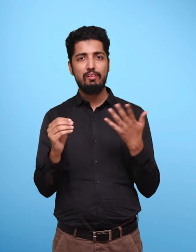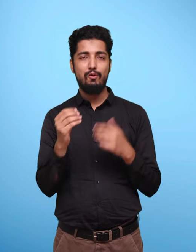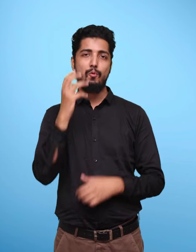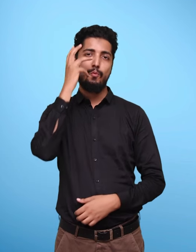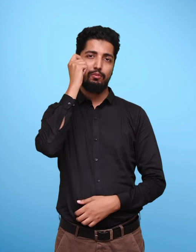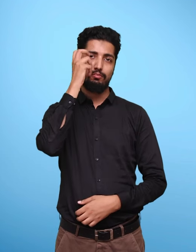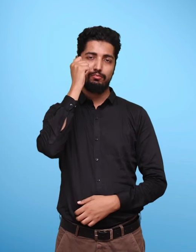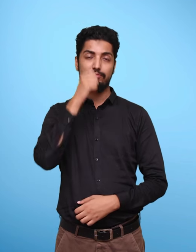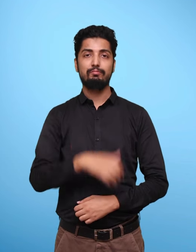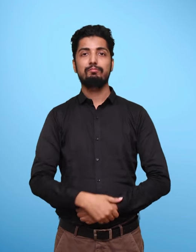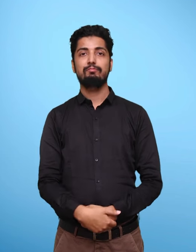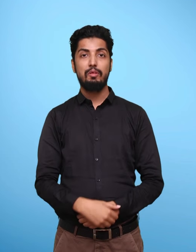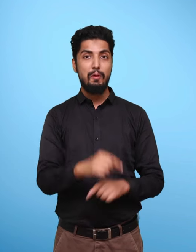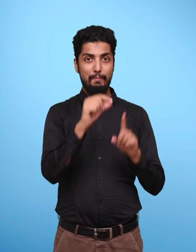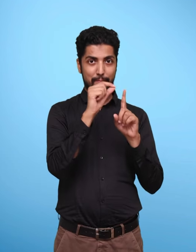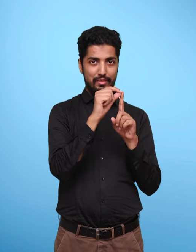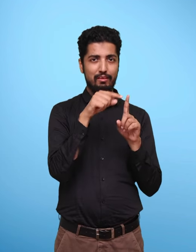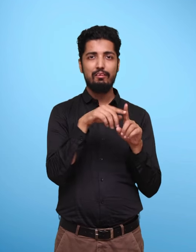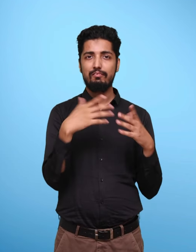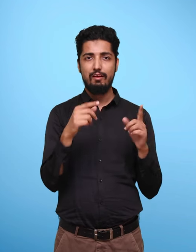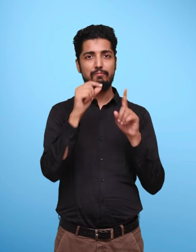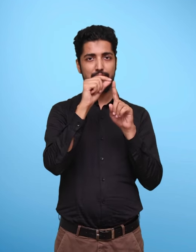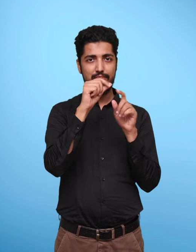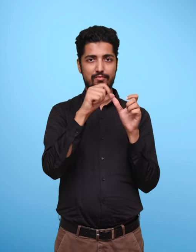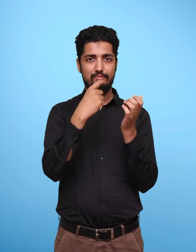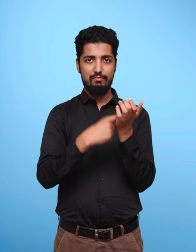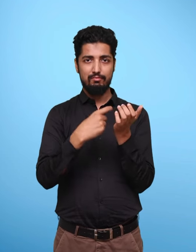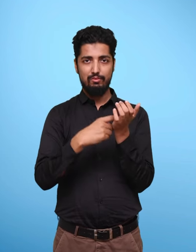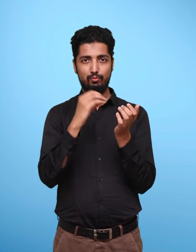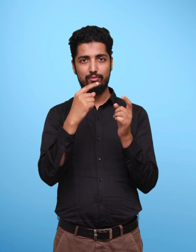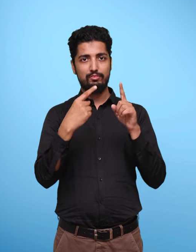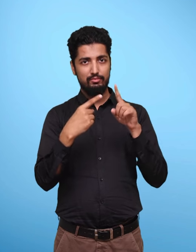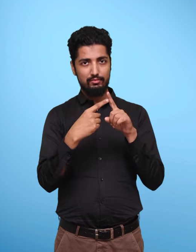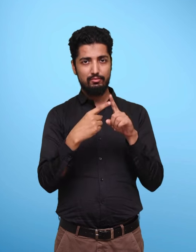A-a-orange. P is for parrot.